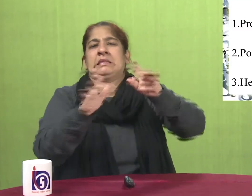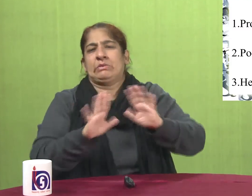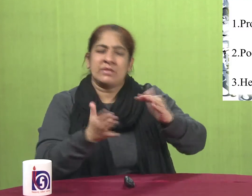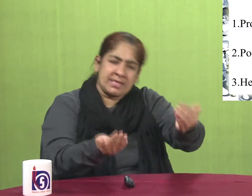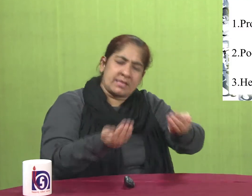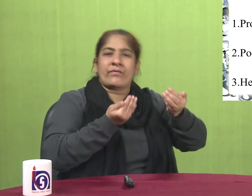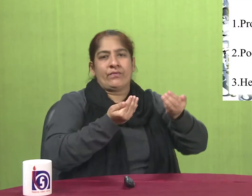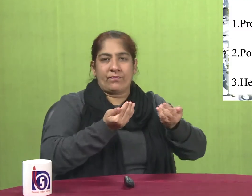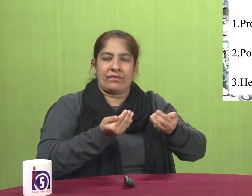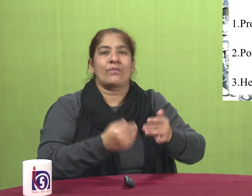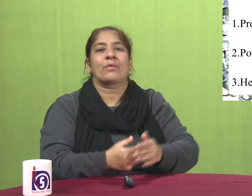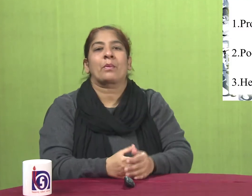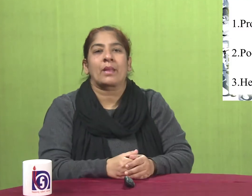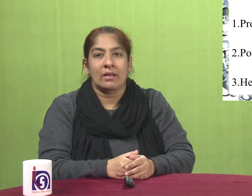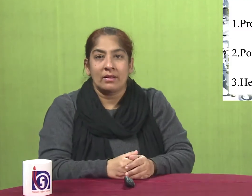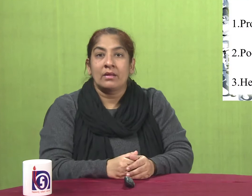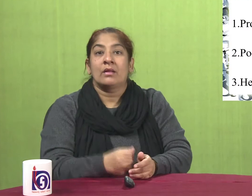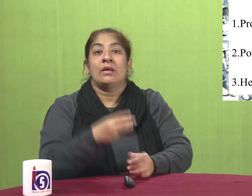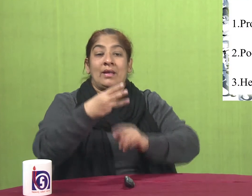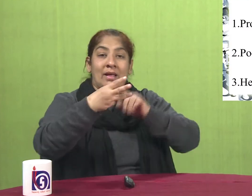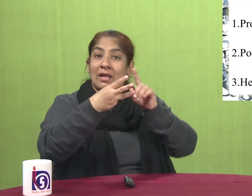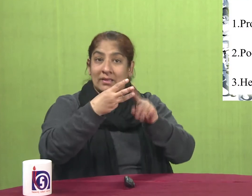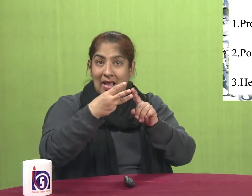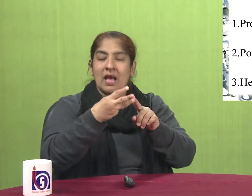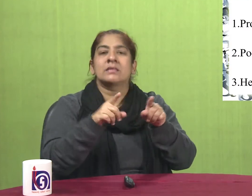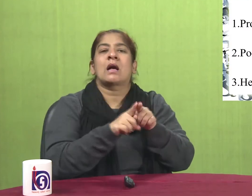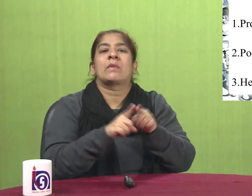savings that save you. The third is